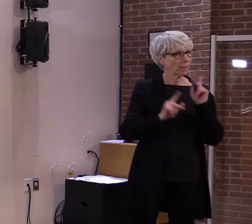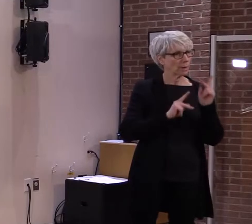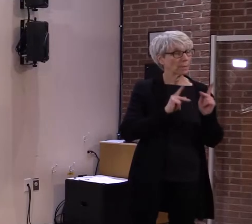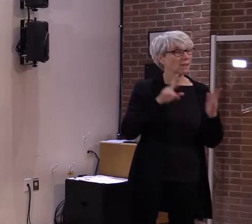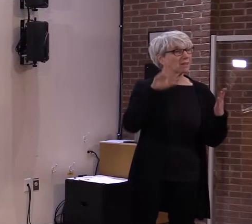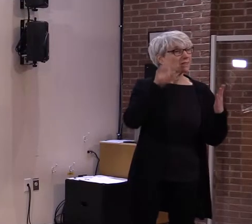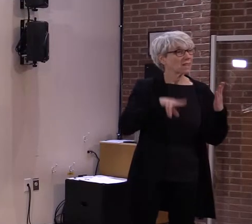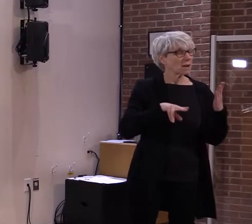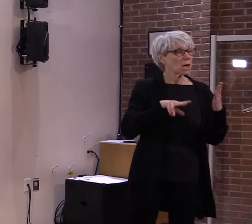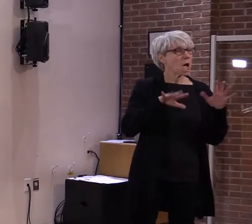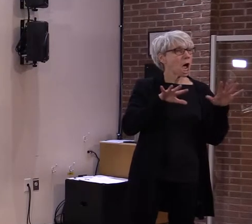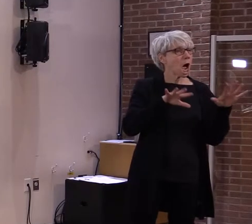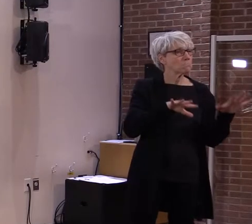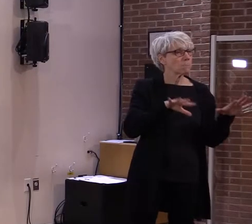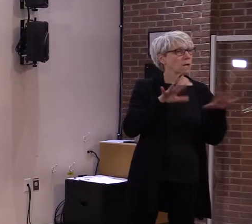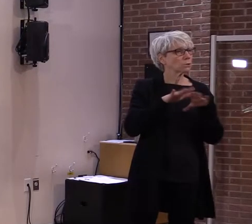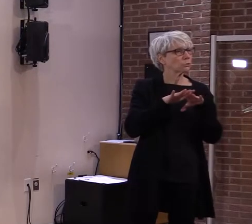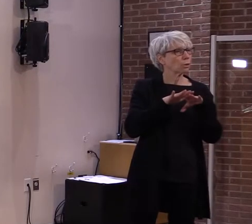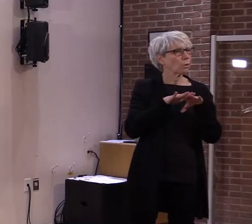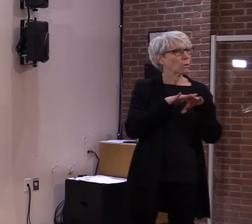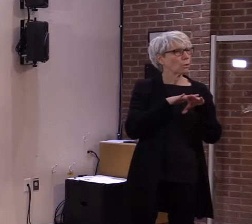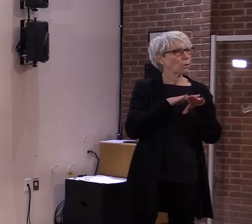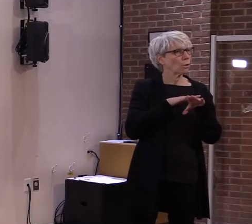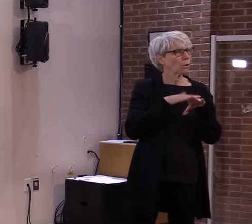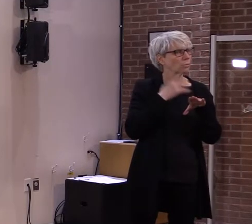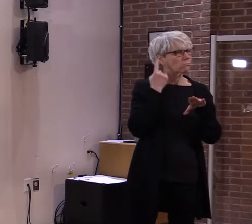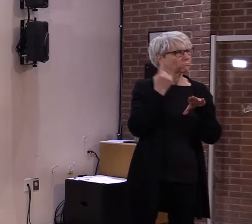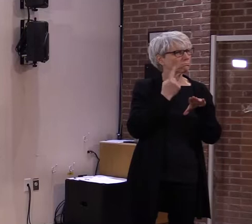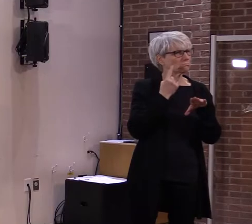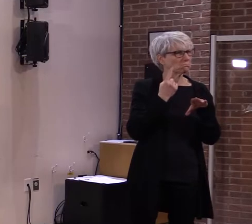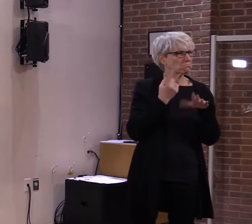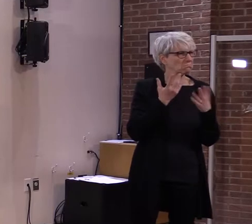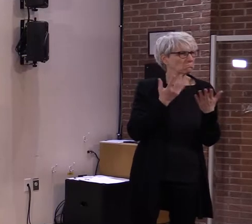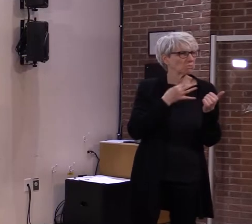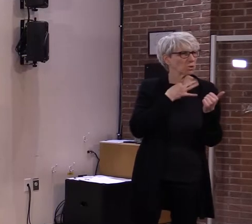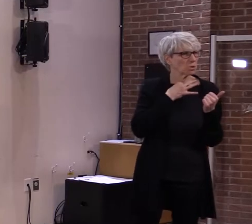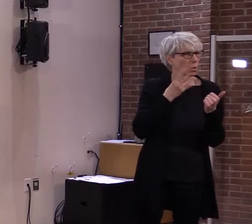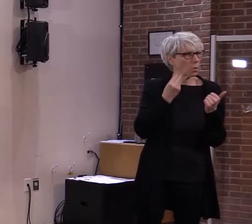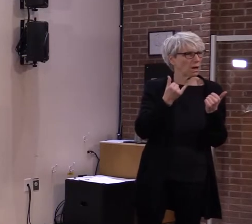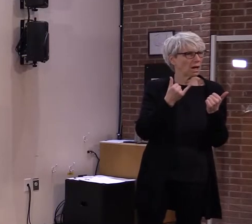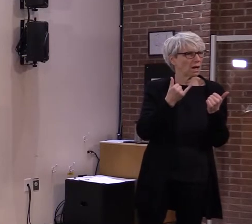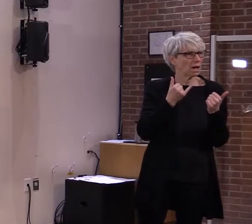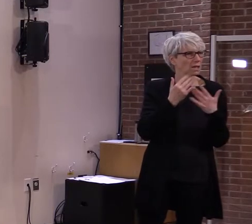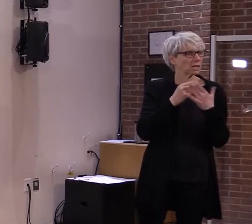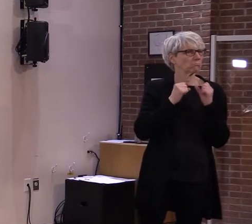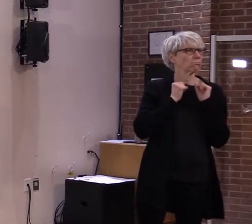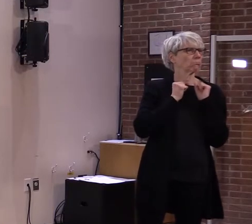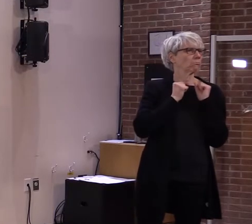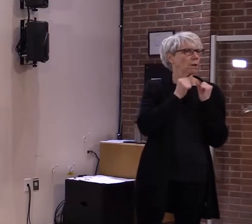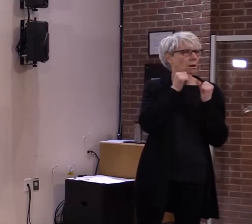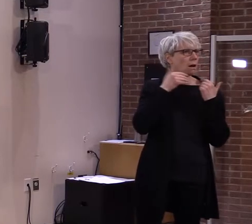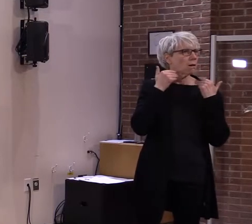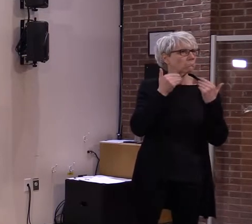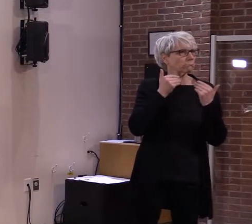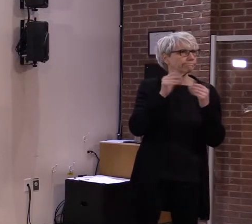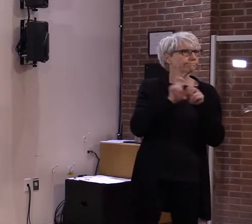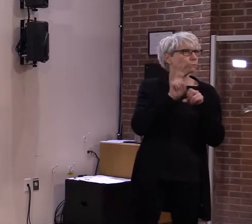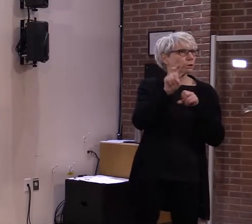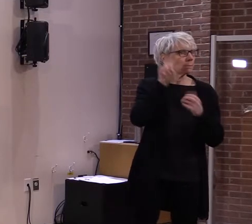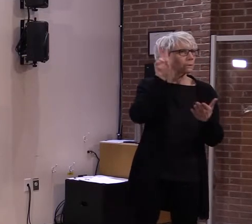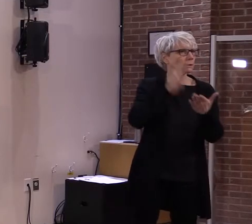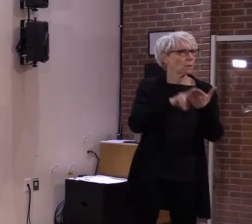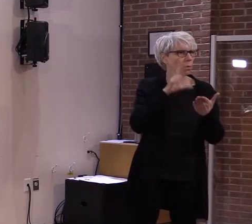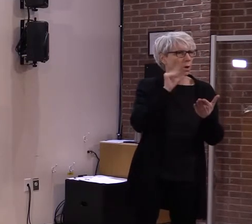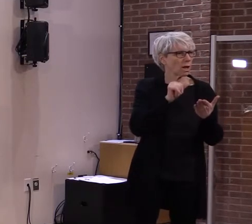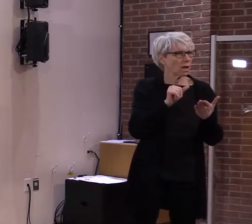done. Why do you think it's moving slowly, and what can help in getting more to sign up? How many are eligible?